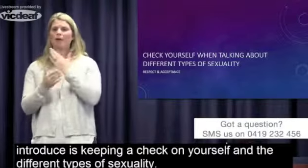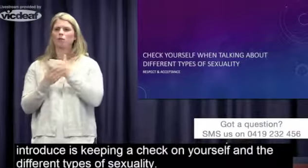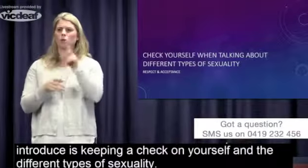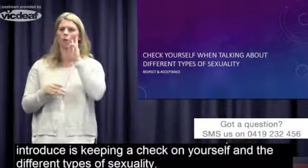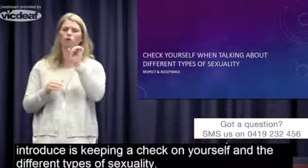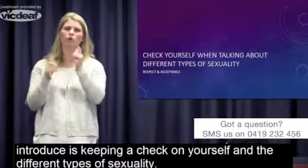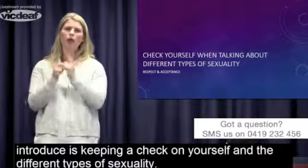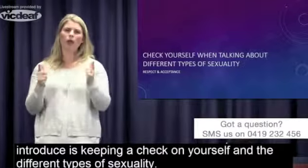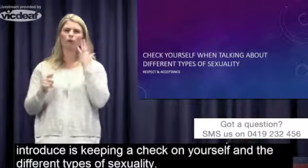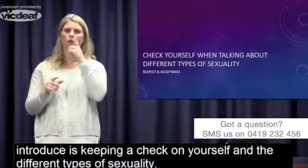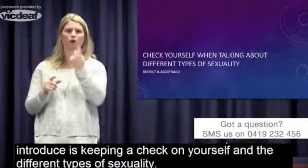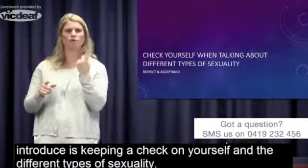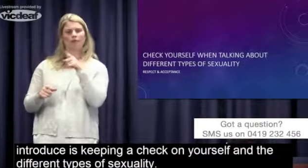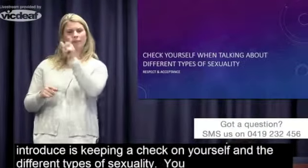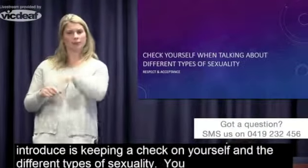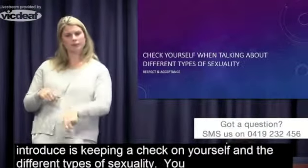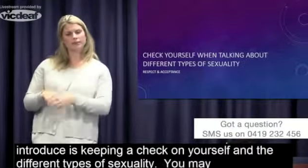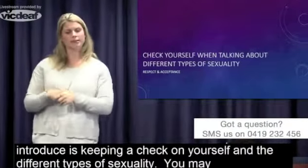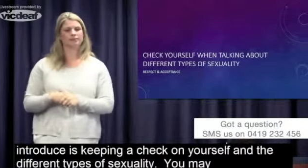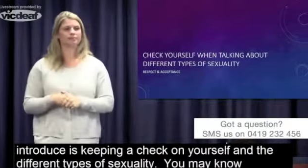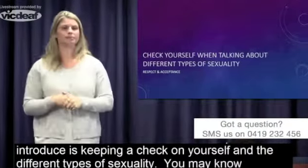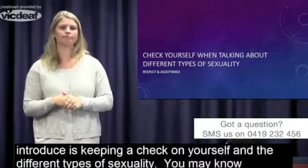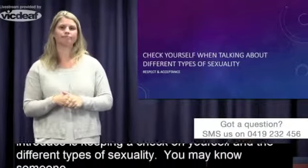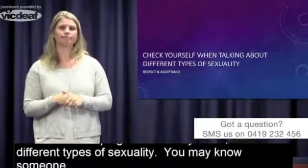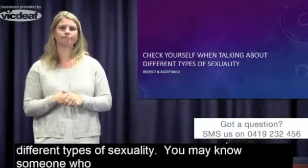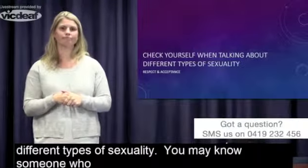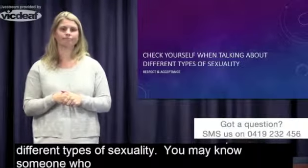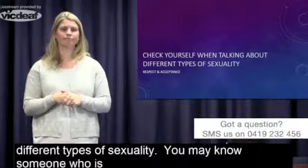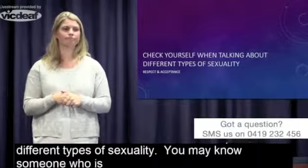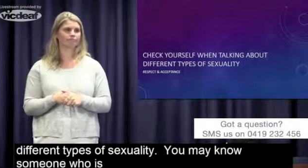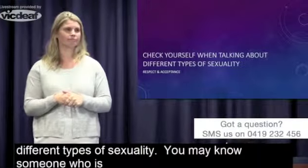You may know someone who is gay or lesbian or